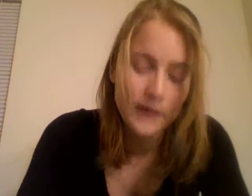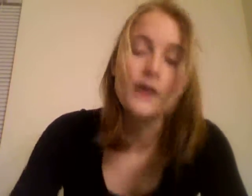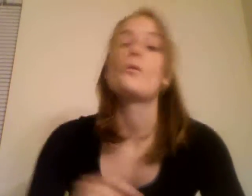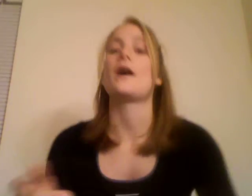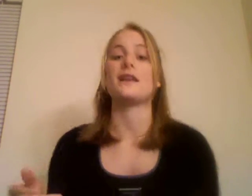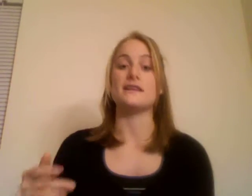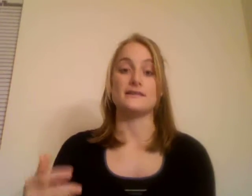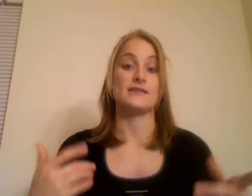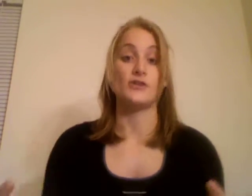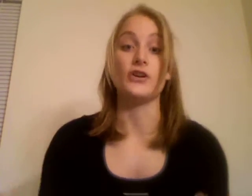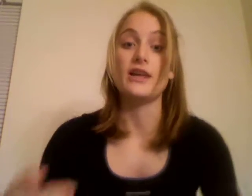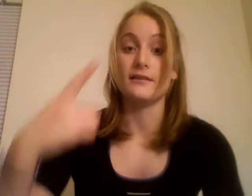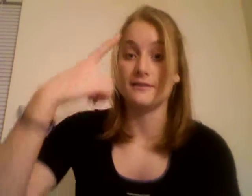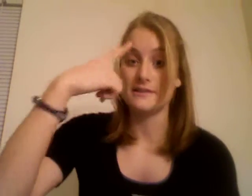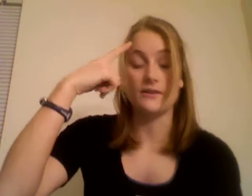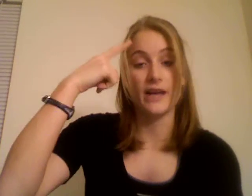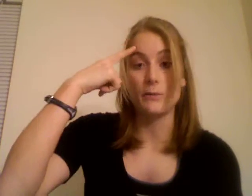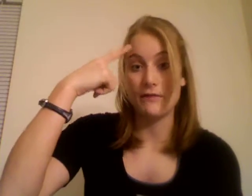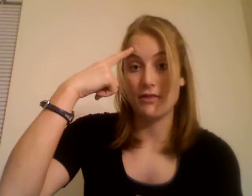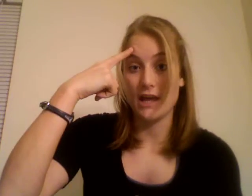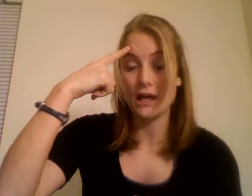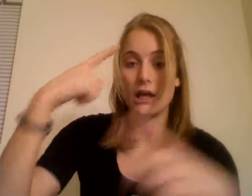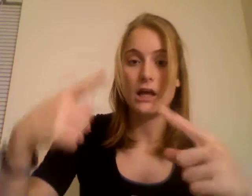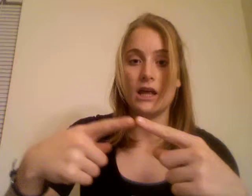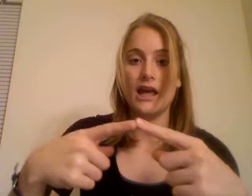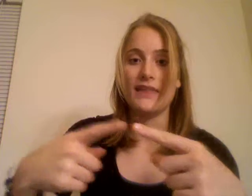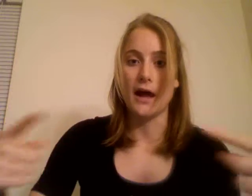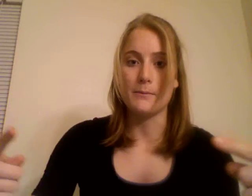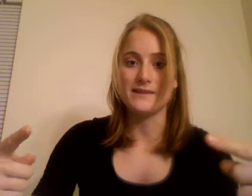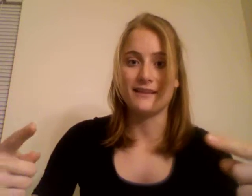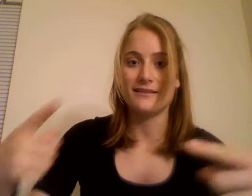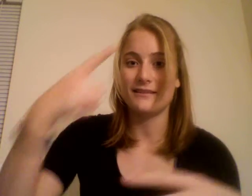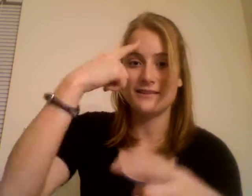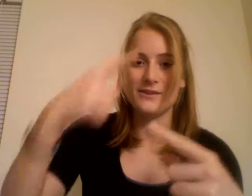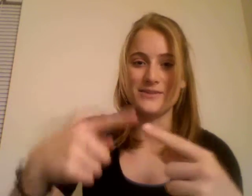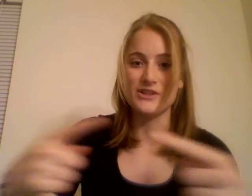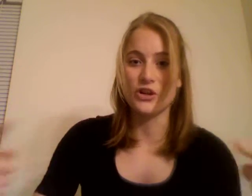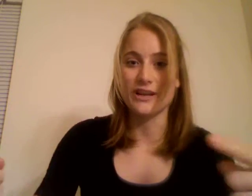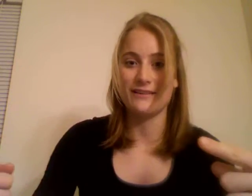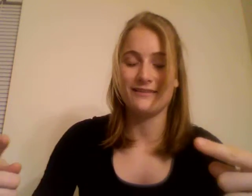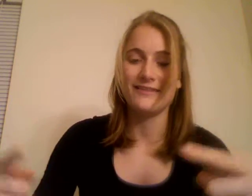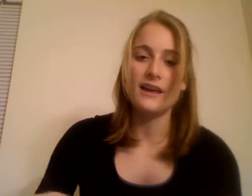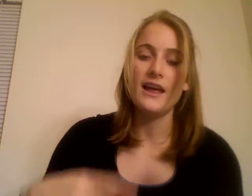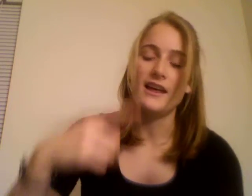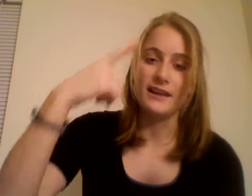Another one is disagree. So again, we have think and then opposite. So disagree.